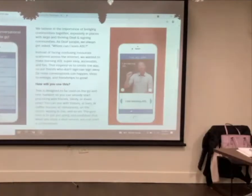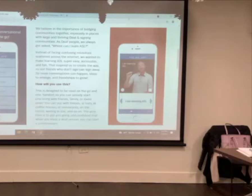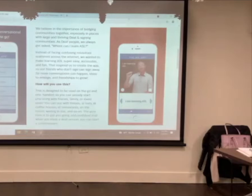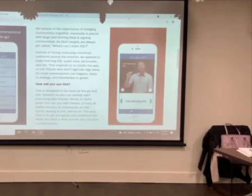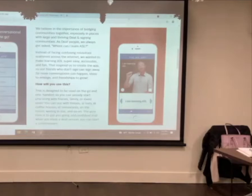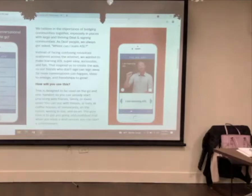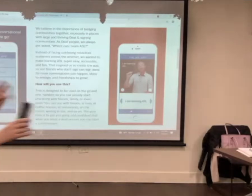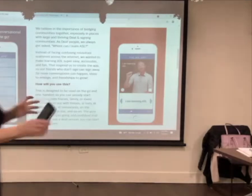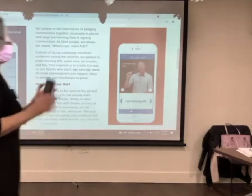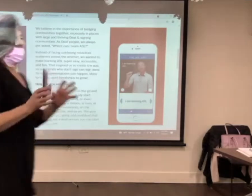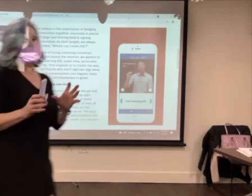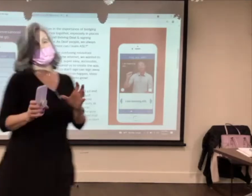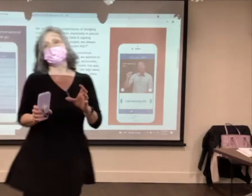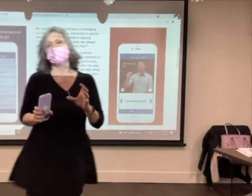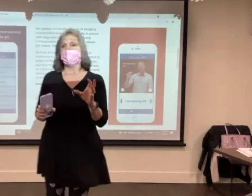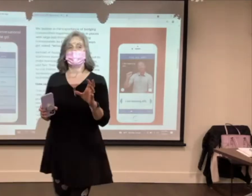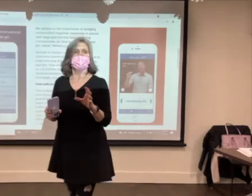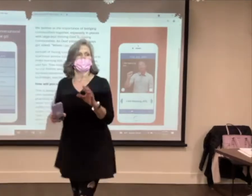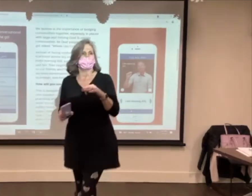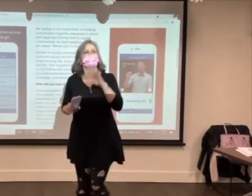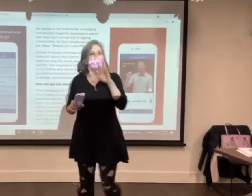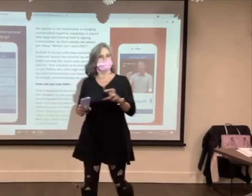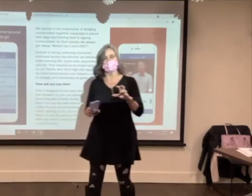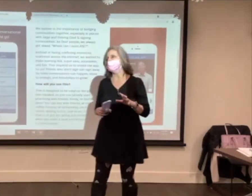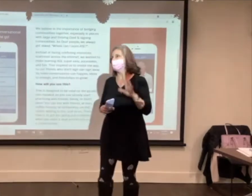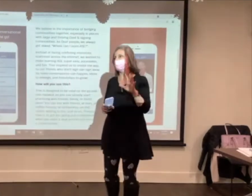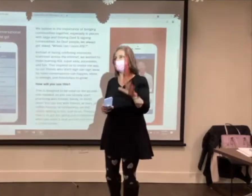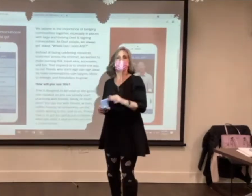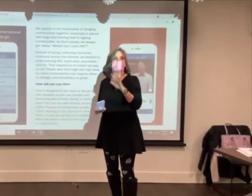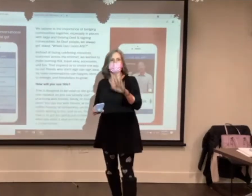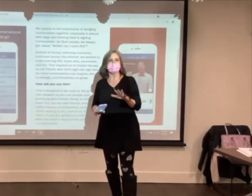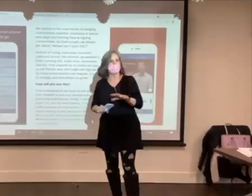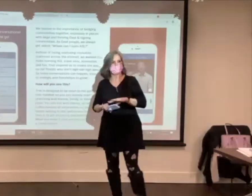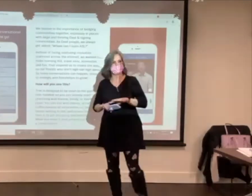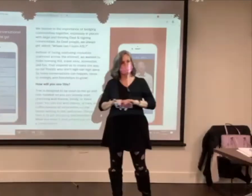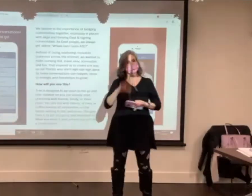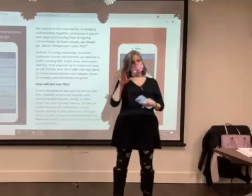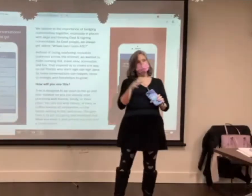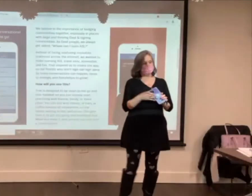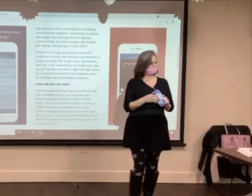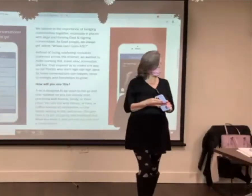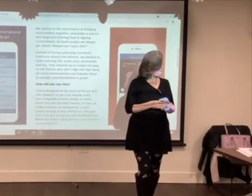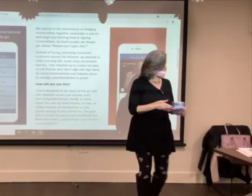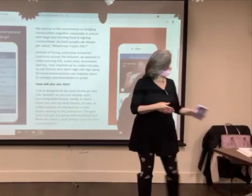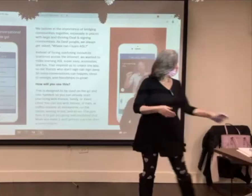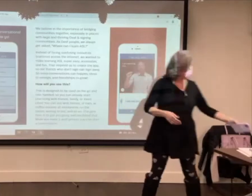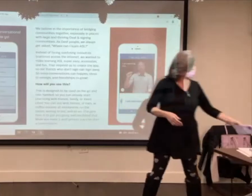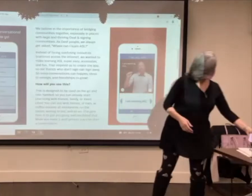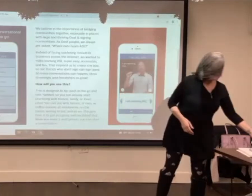buy them all together, then it's like one price, and no matter when they download new bundles, for example,